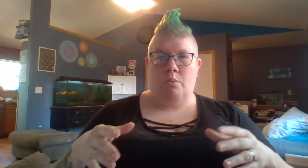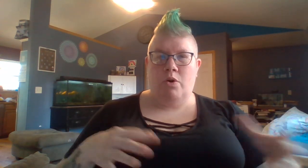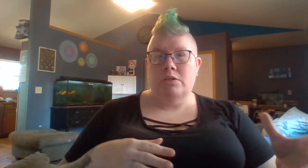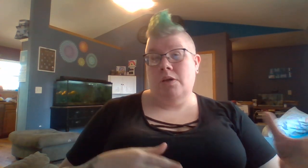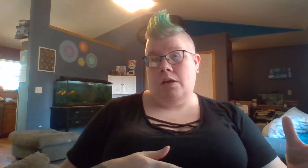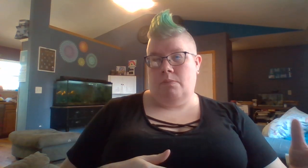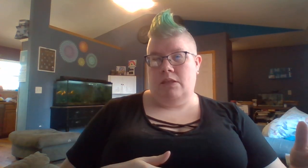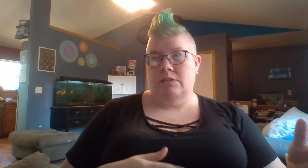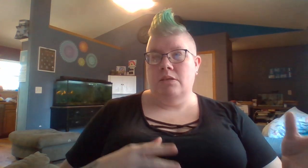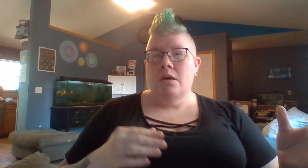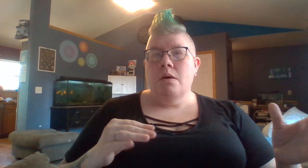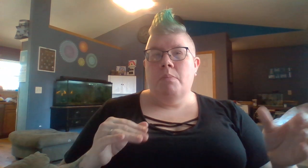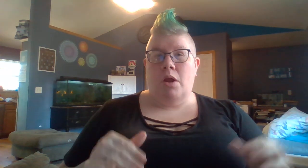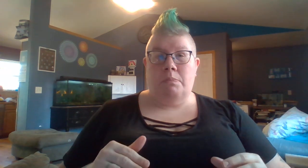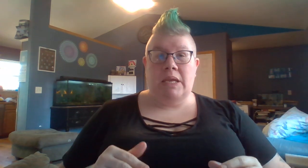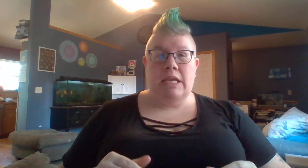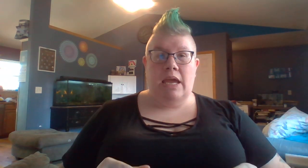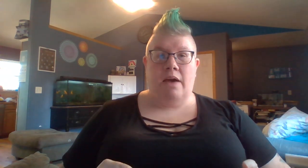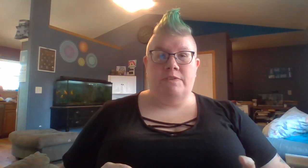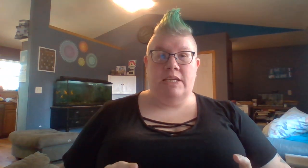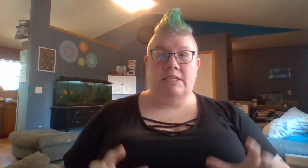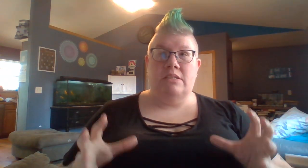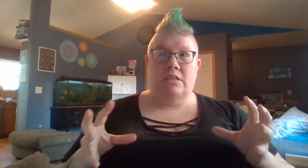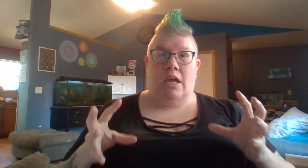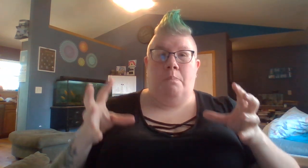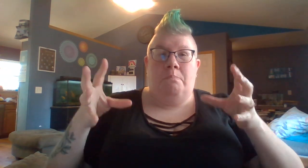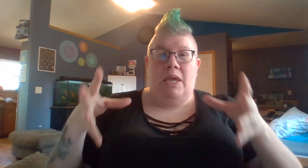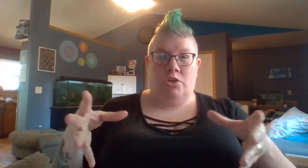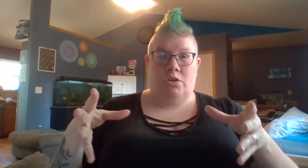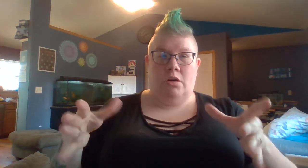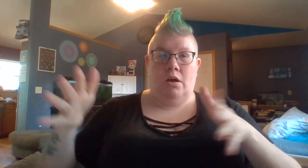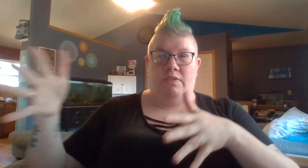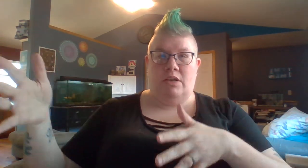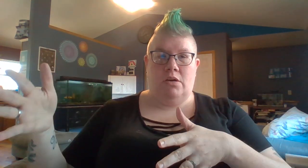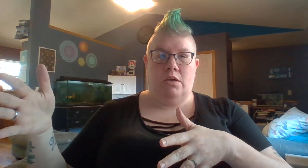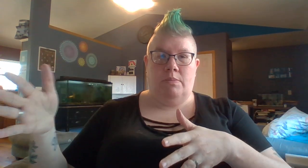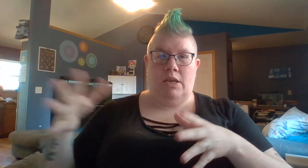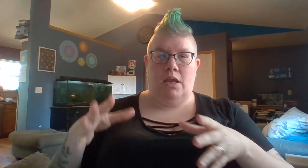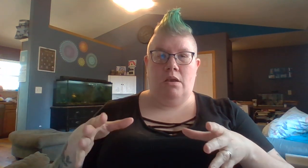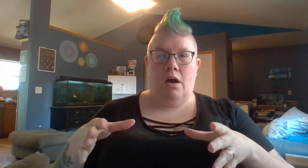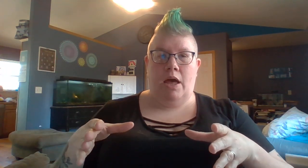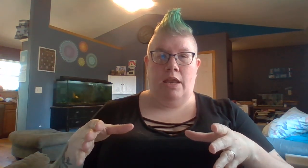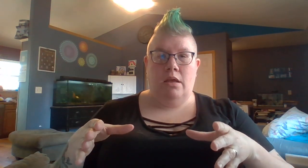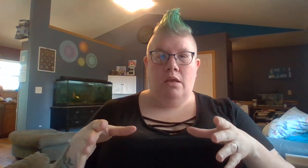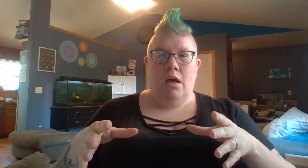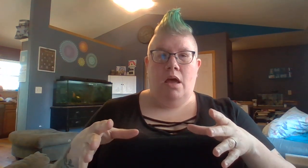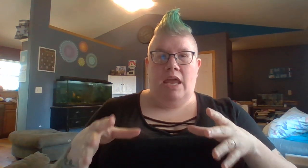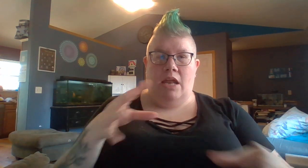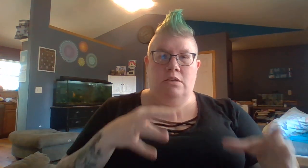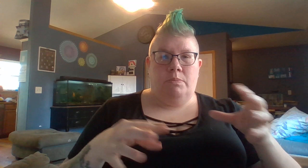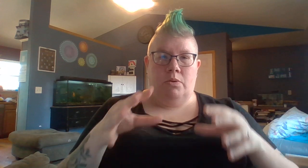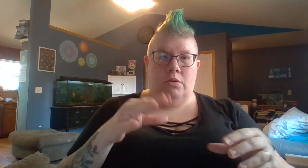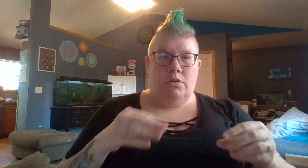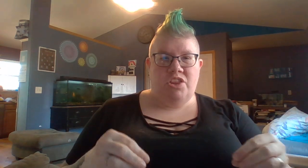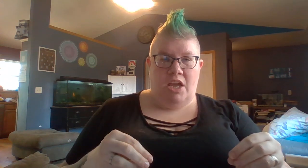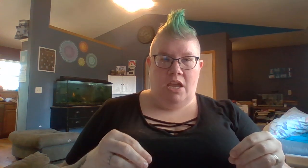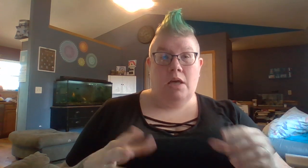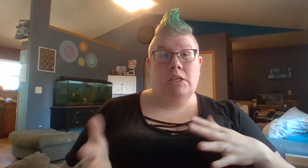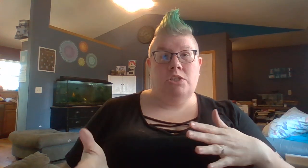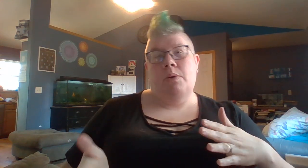Word documents, but on PDFs, it's like a picture of that document and not an editable thing unless you